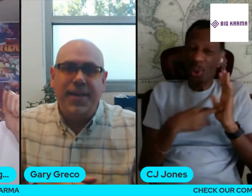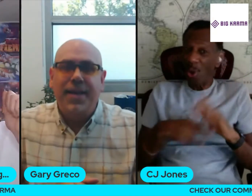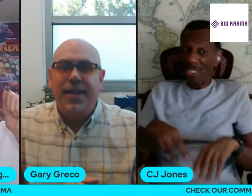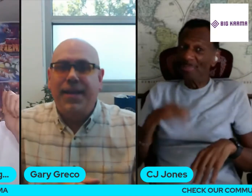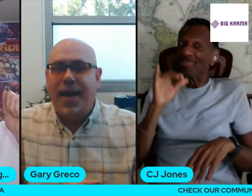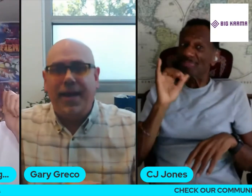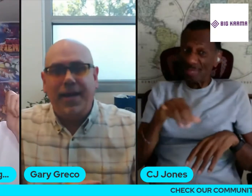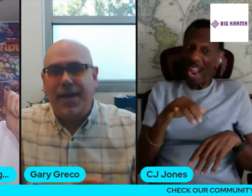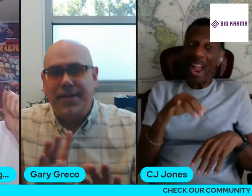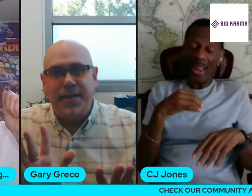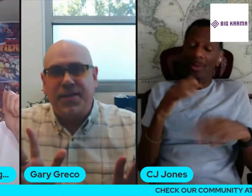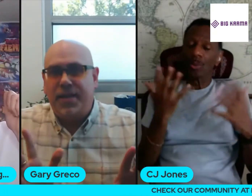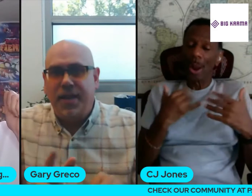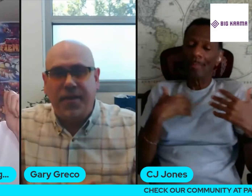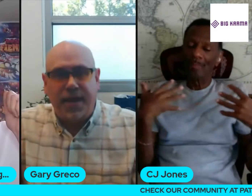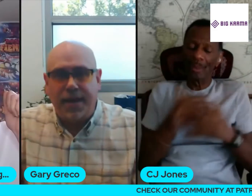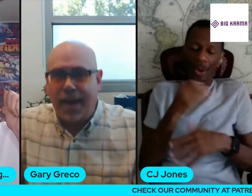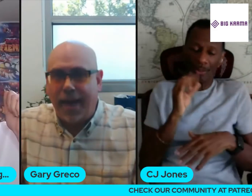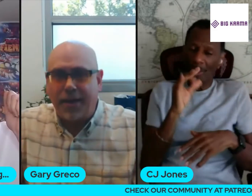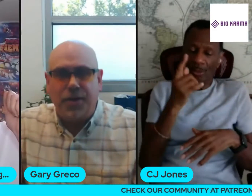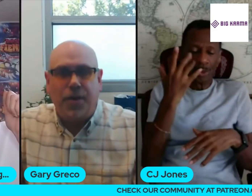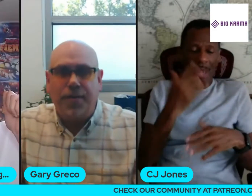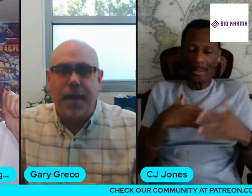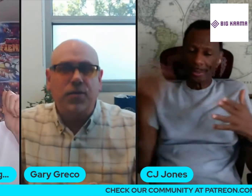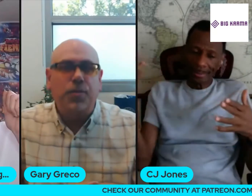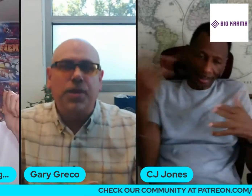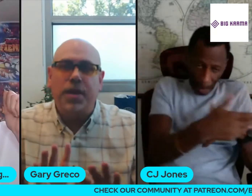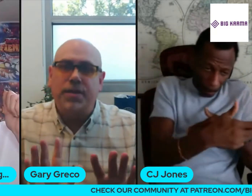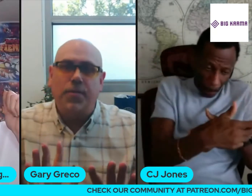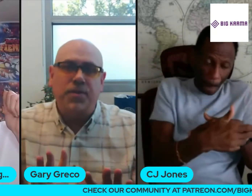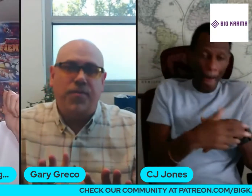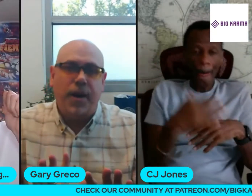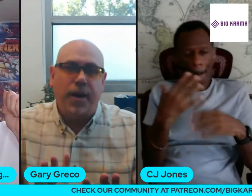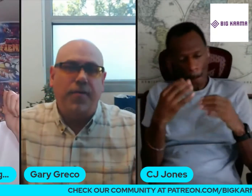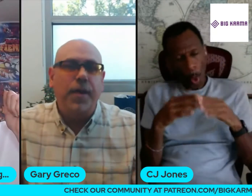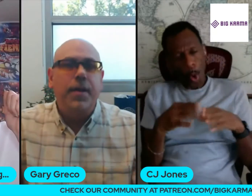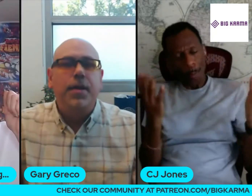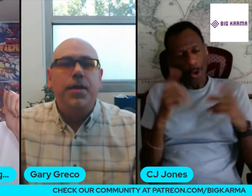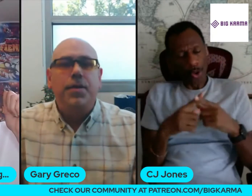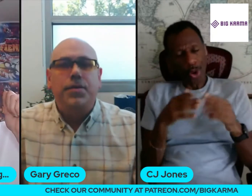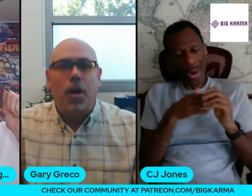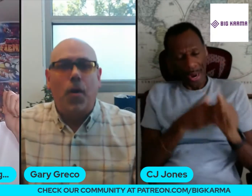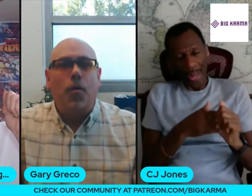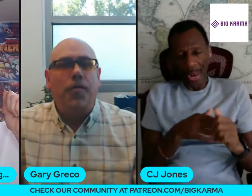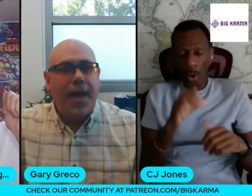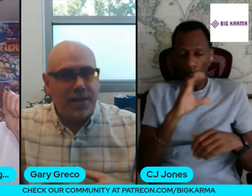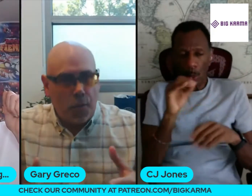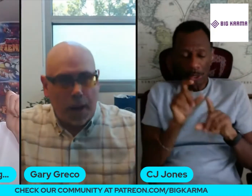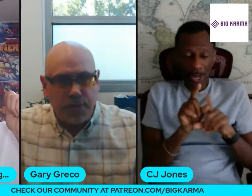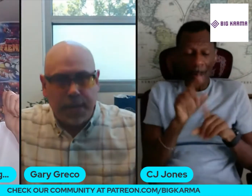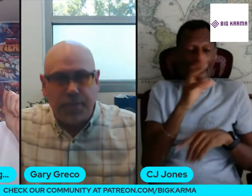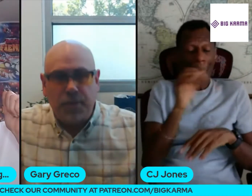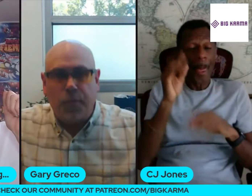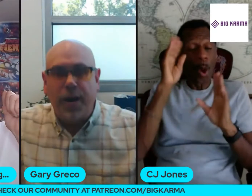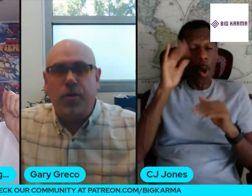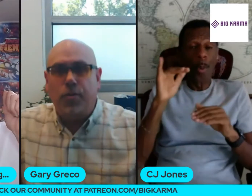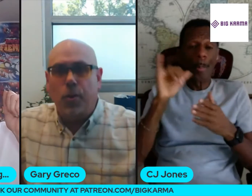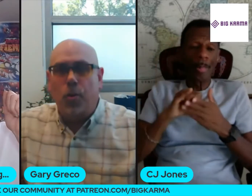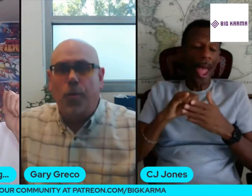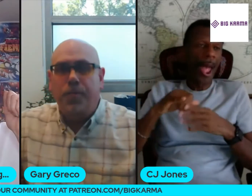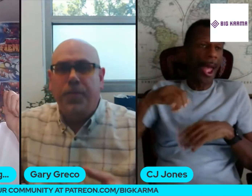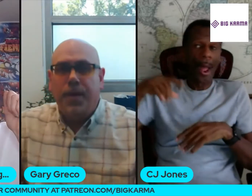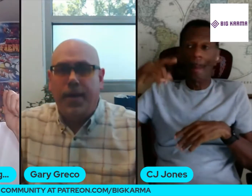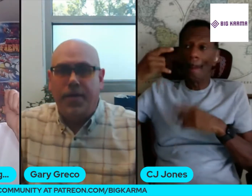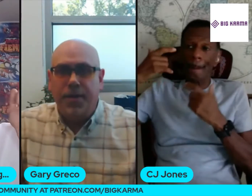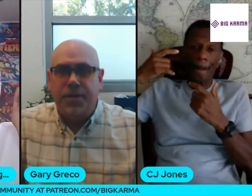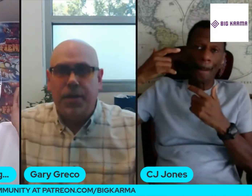upon as as an insignificant actor. And that's one of the things I was afraid of. So that's why I was able to break